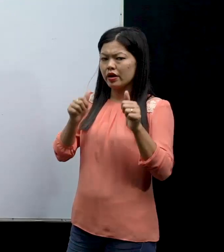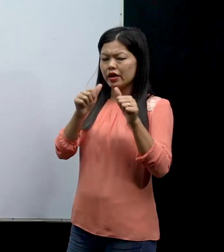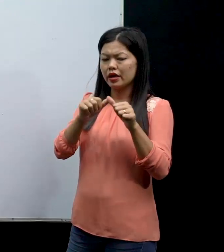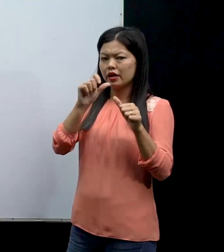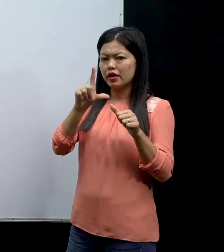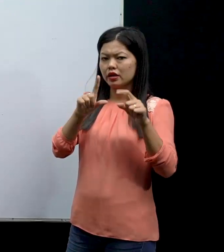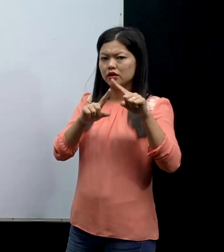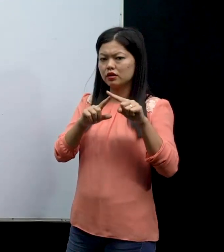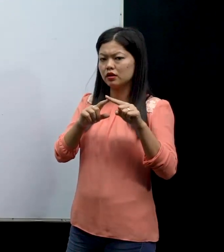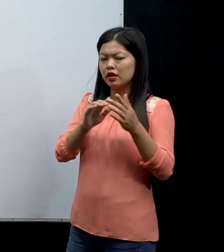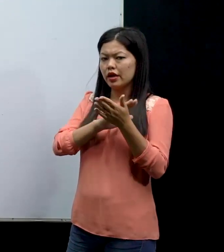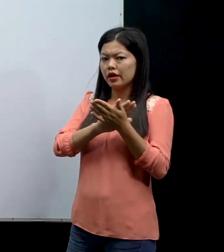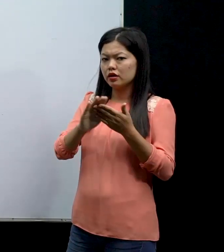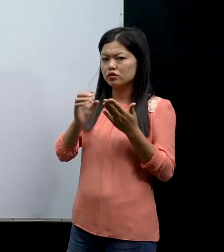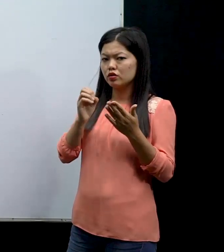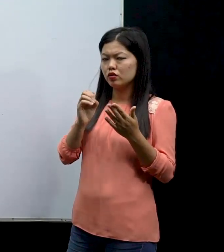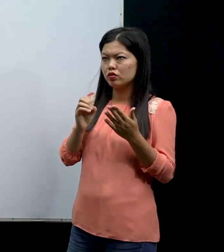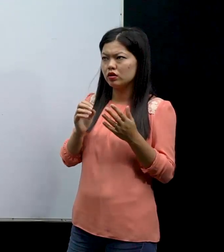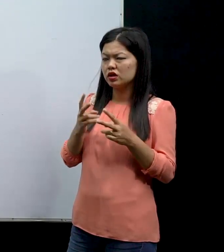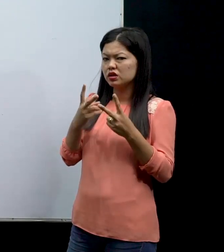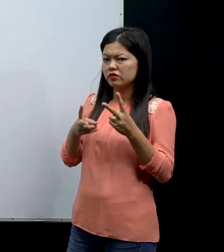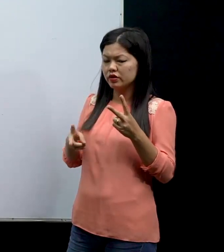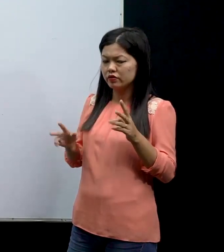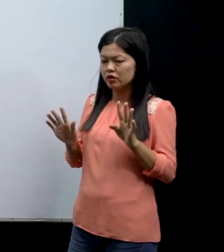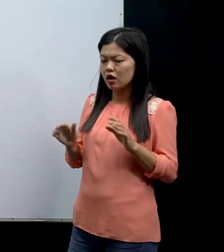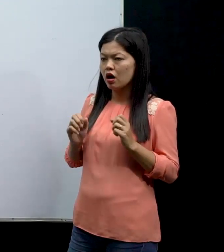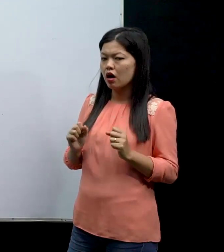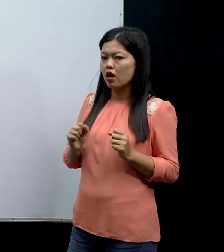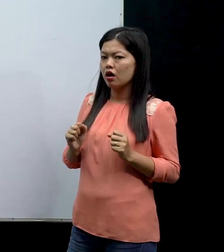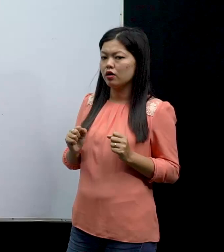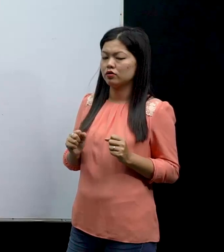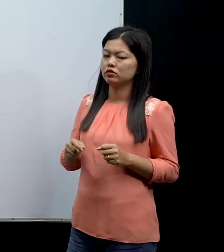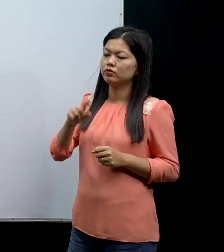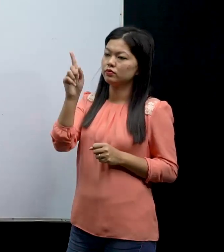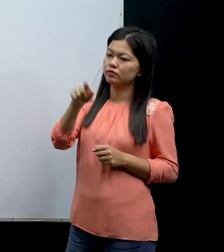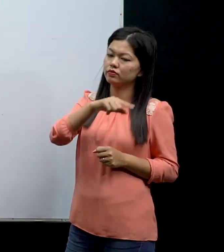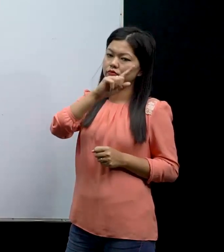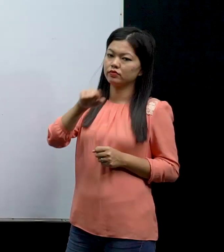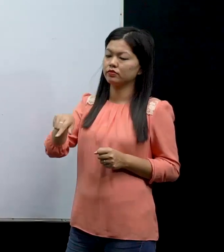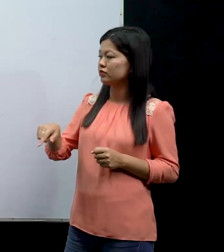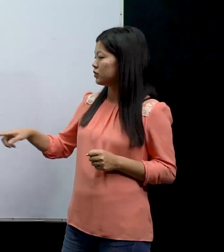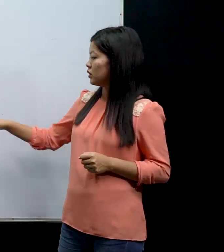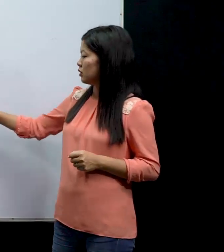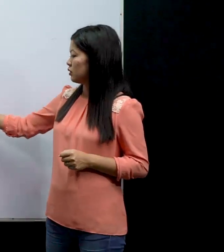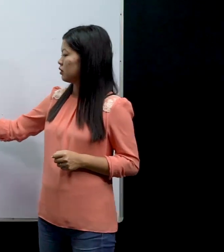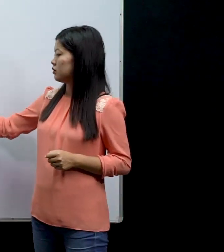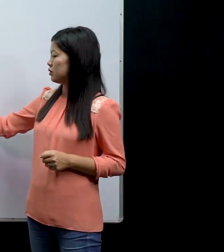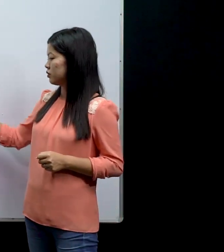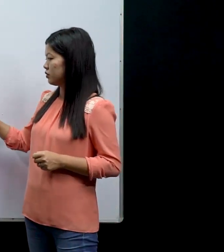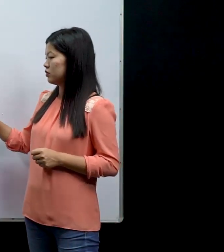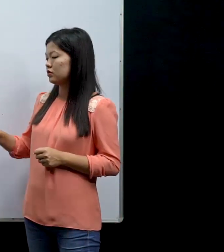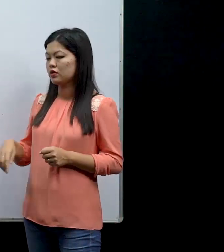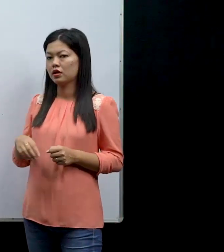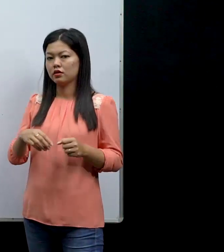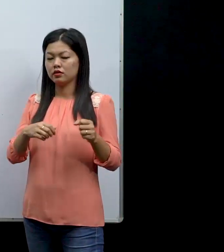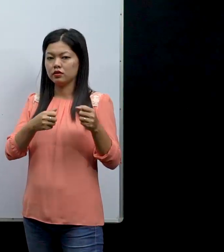Al2SO4, H2SO4, right? But how we get that one? Just by crisscrossing. Clear? Now by